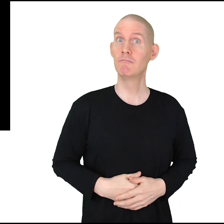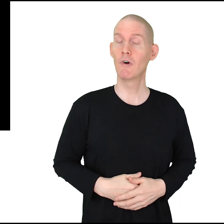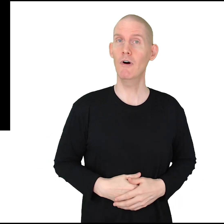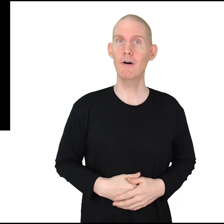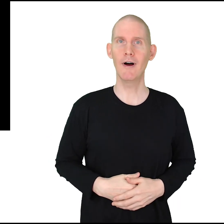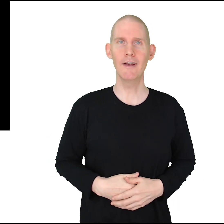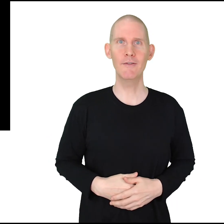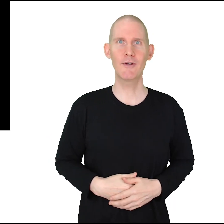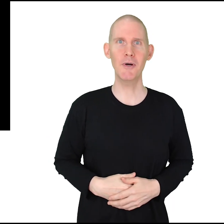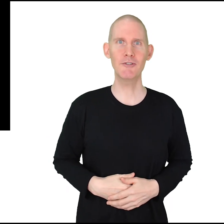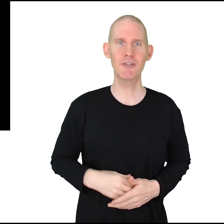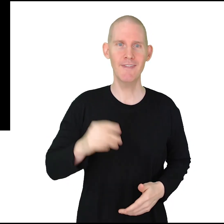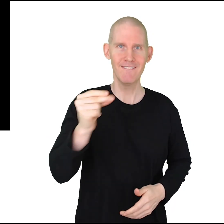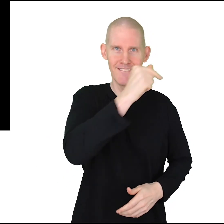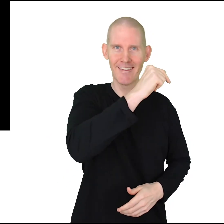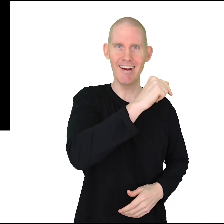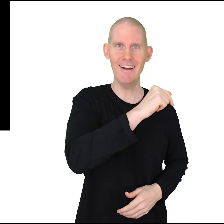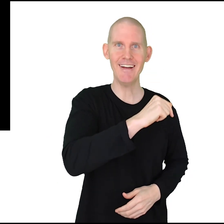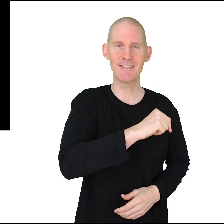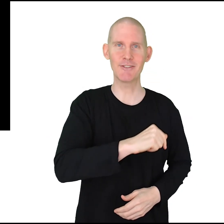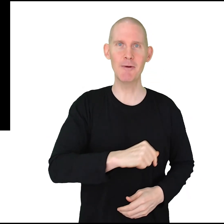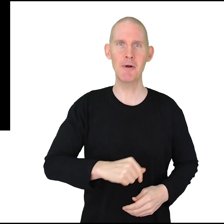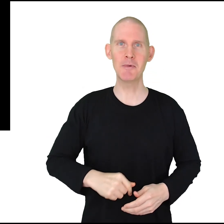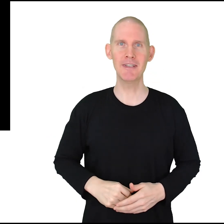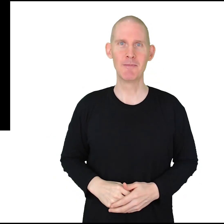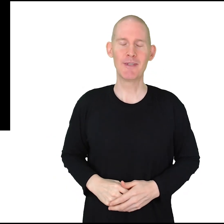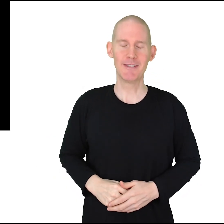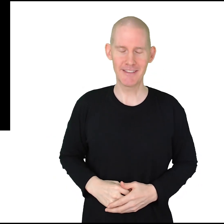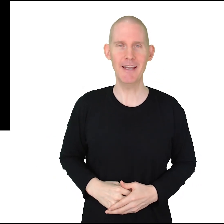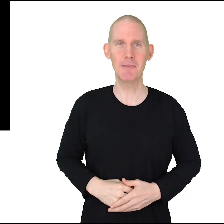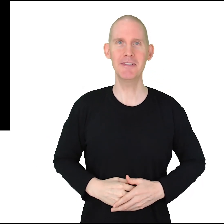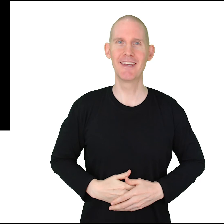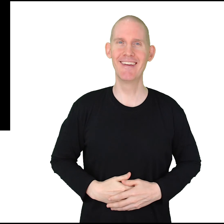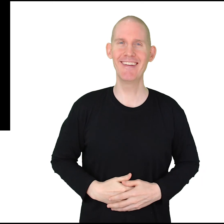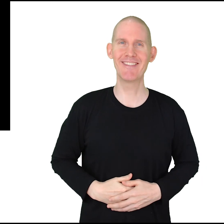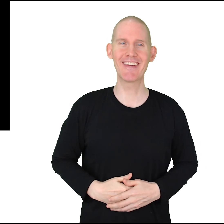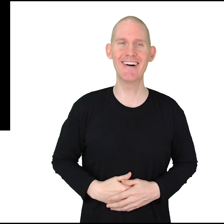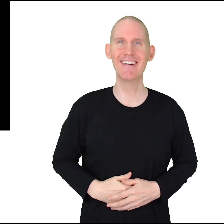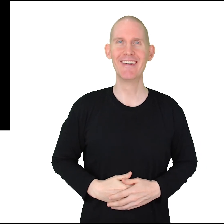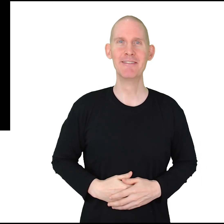Oh, I did the question. Aha, shame on me. Statement. Here we go.